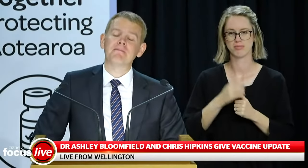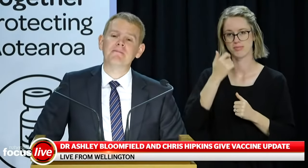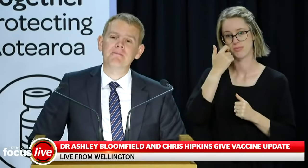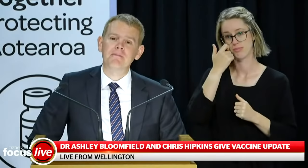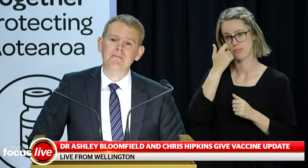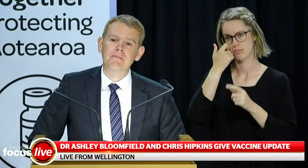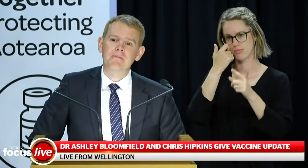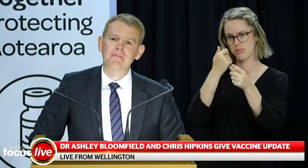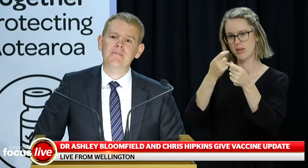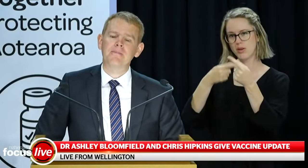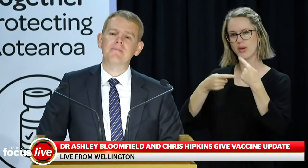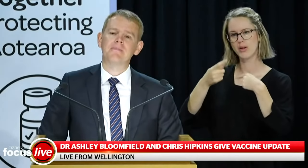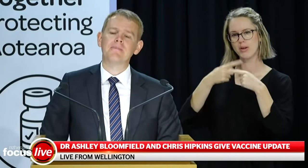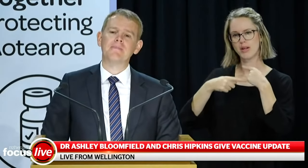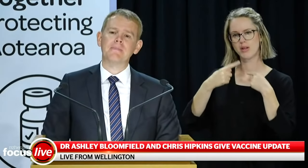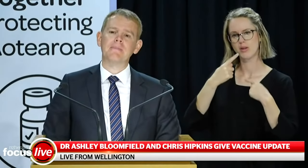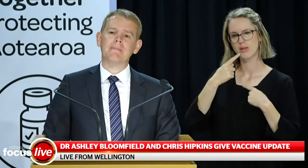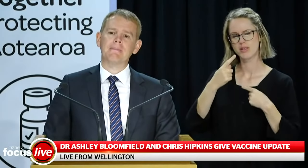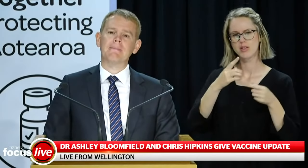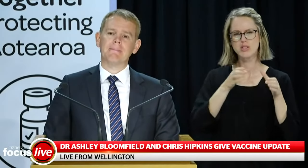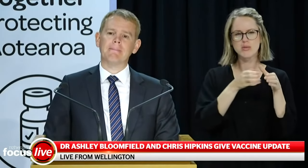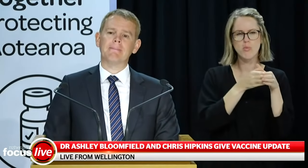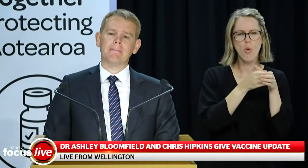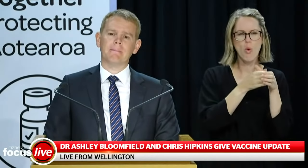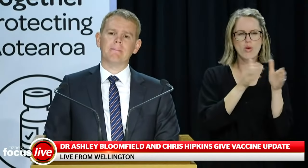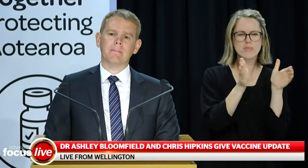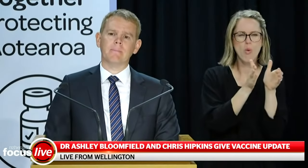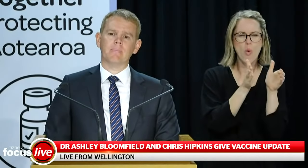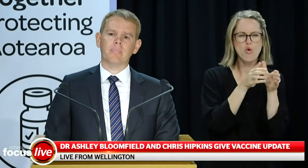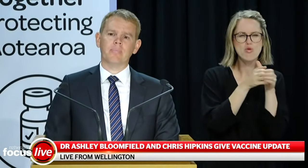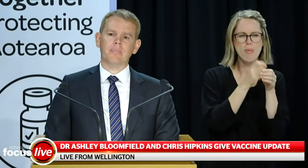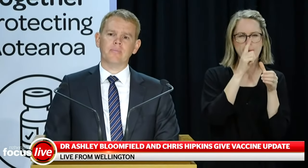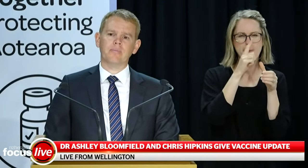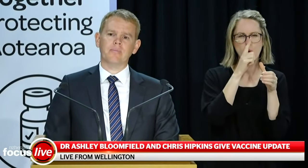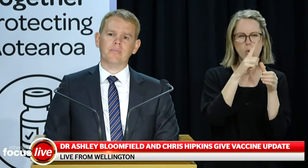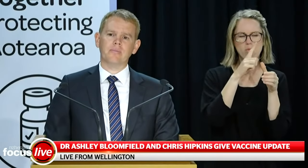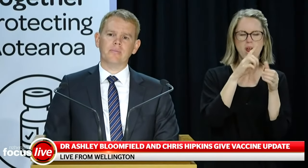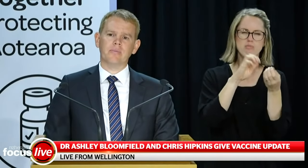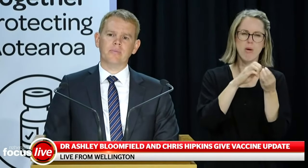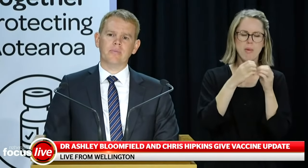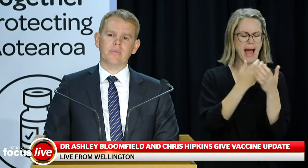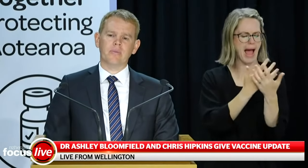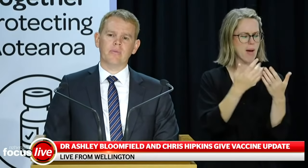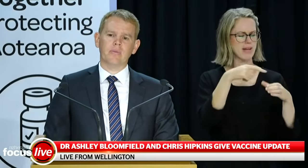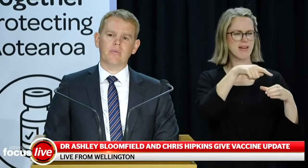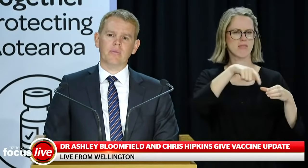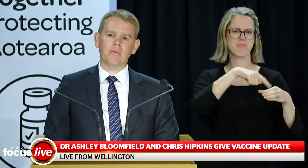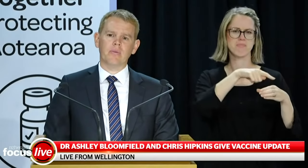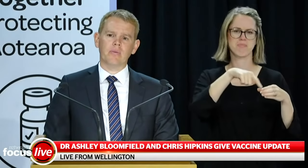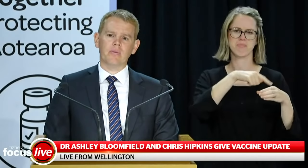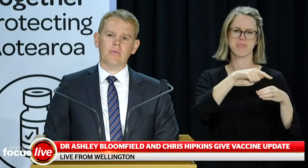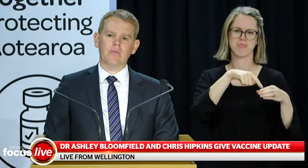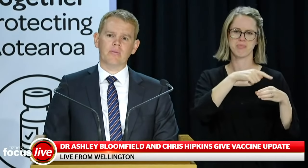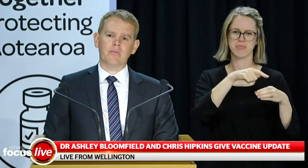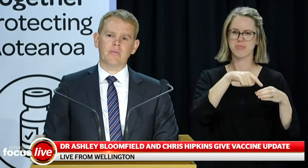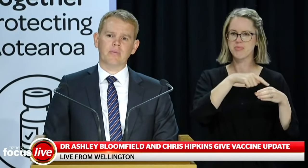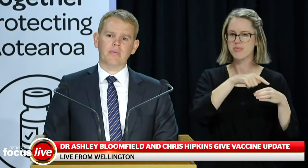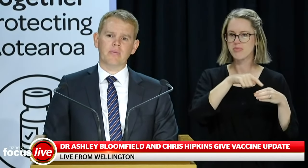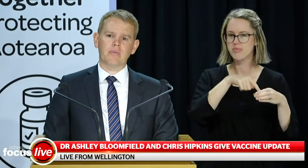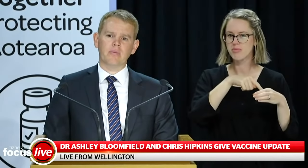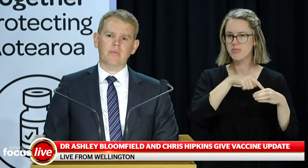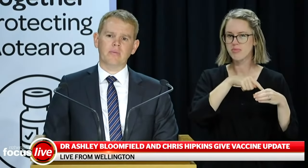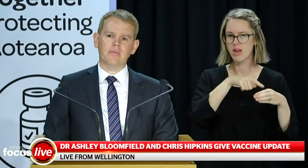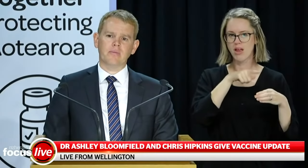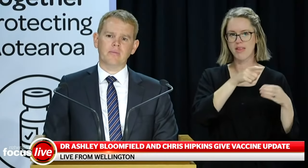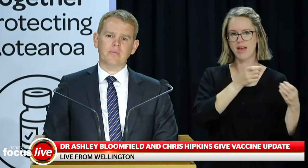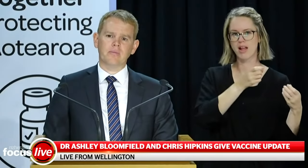I just go back to what you said before. You said it was a small group of people. How many people do you think that is? Is that they are possibly being supplying